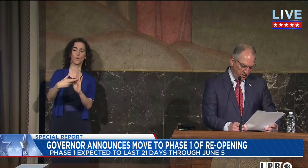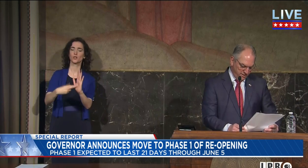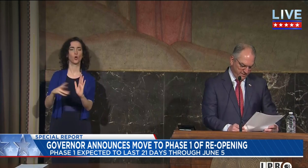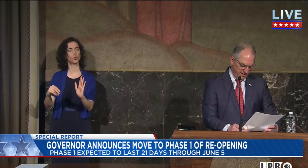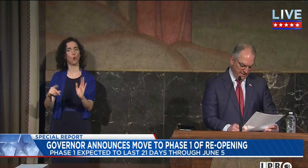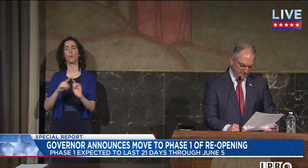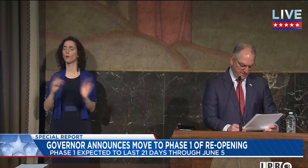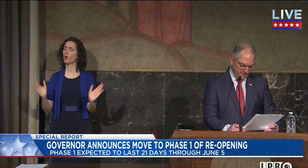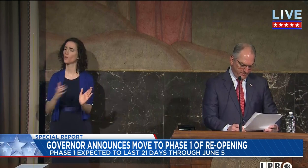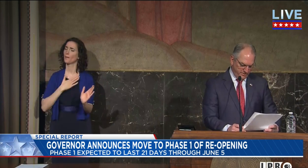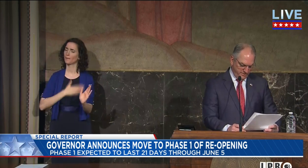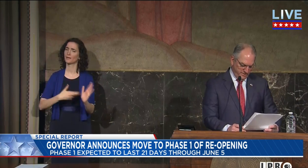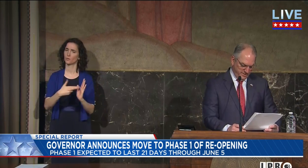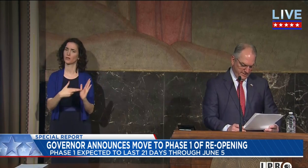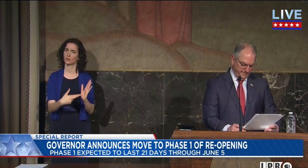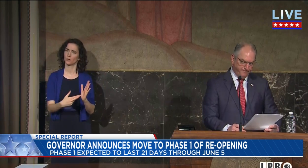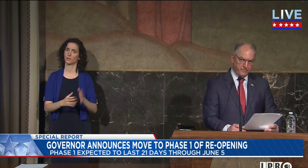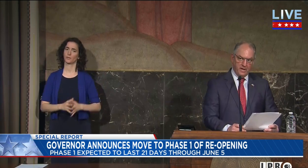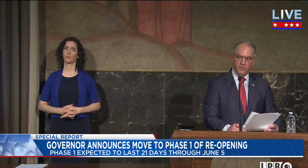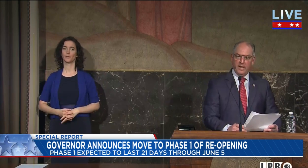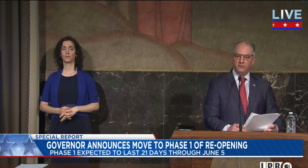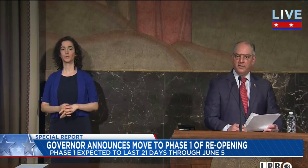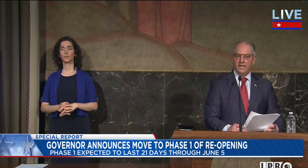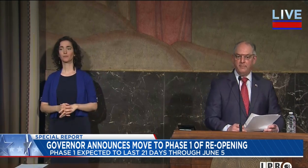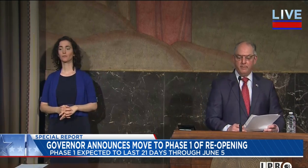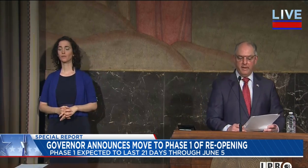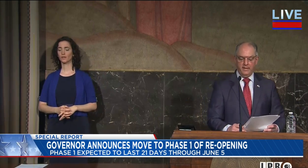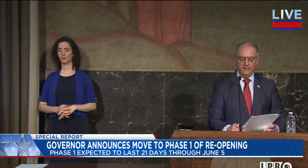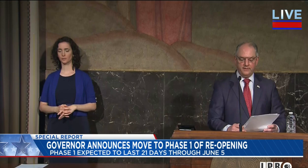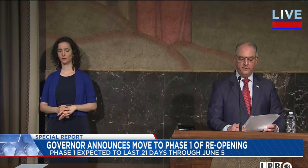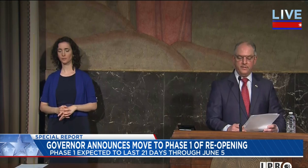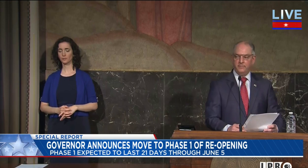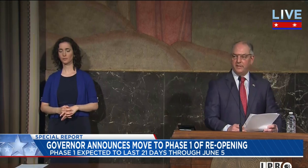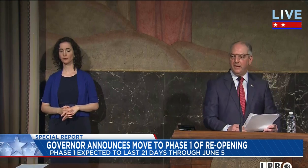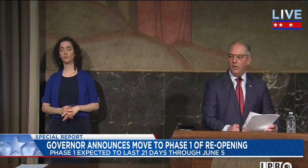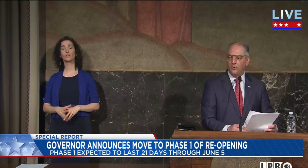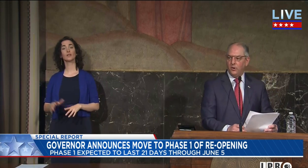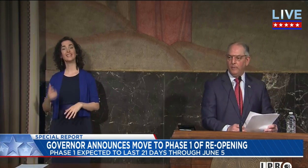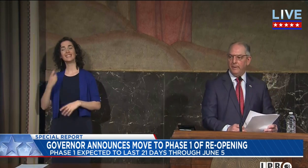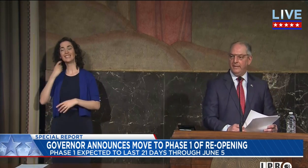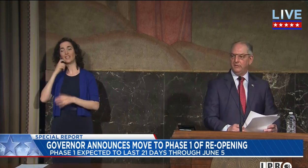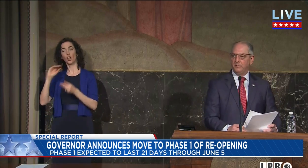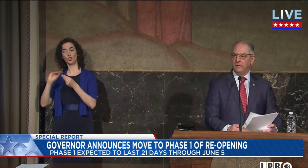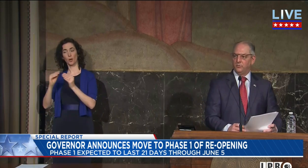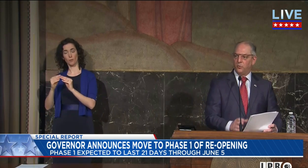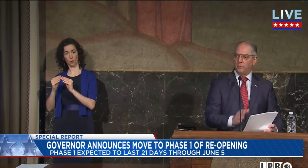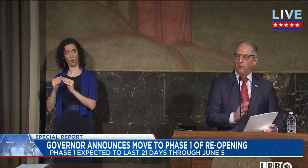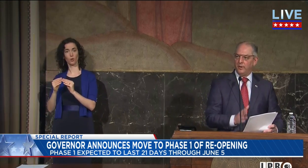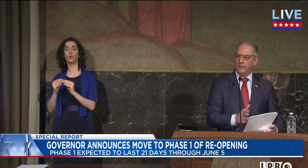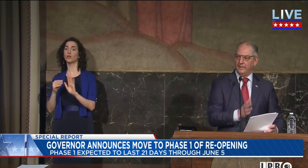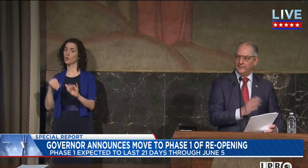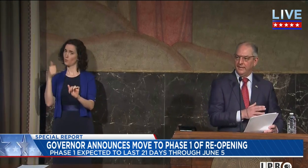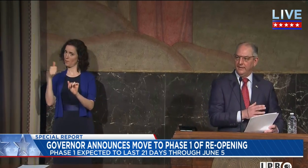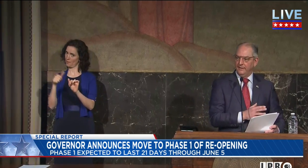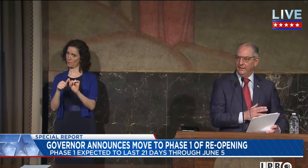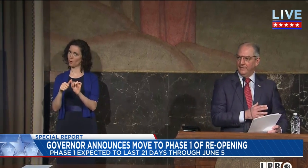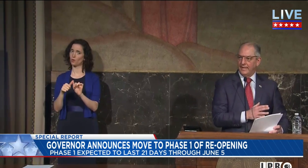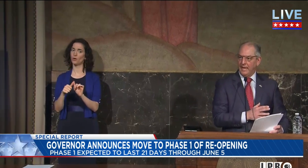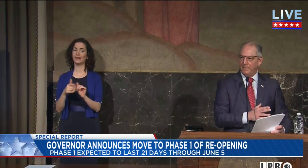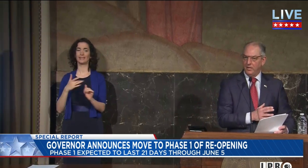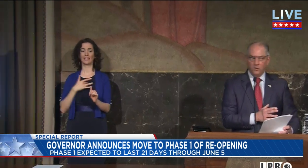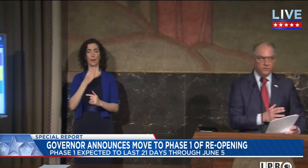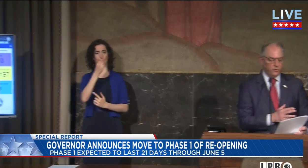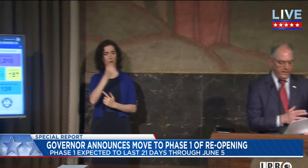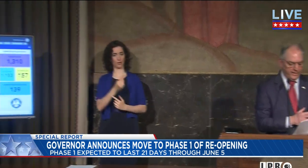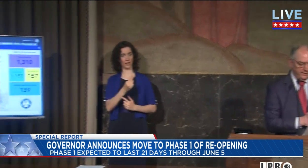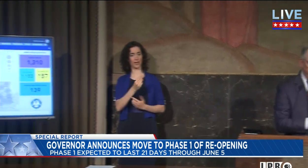As we look at the latest numbers, I would ask you to keep in mind that they're typically lower on Mondays because we're reporting testing that